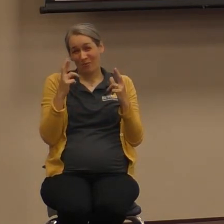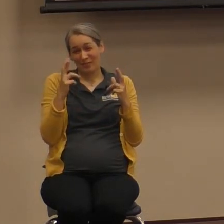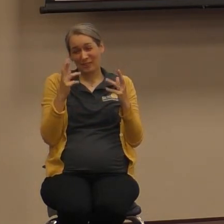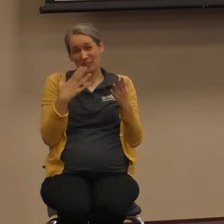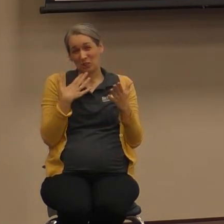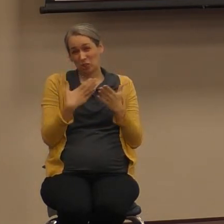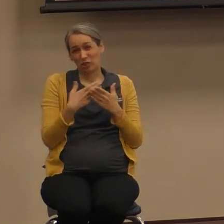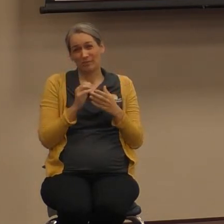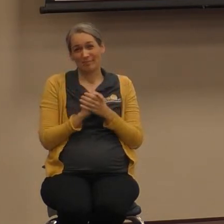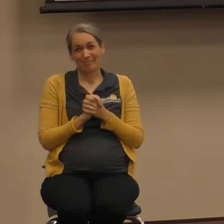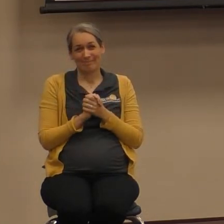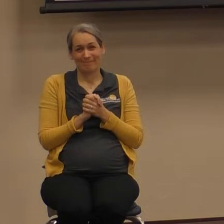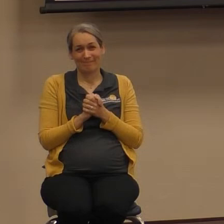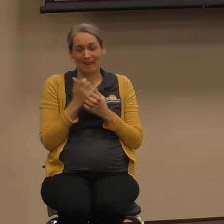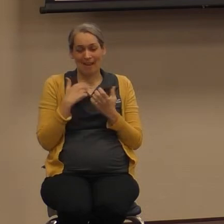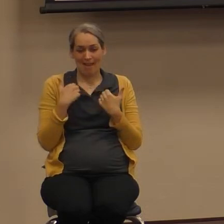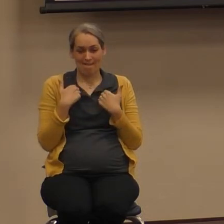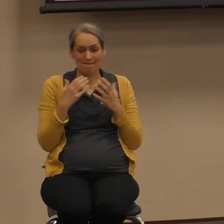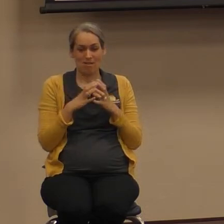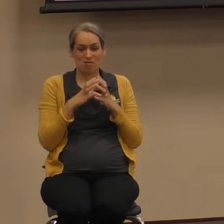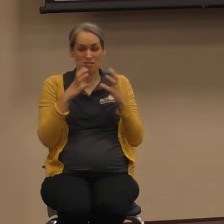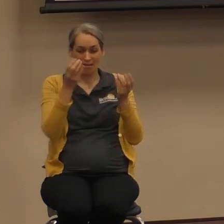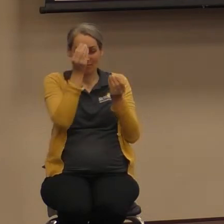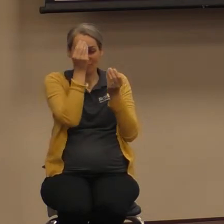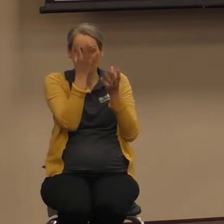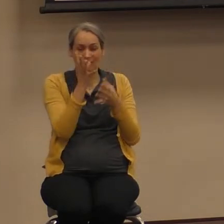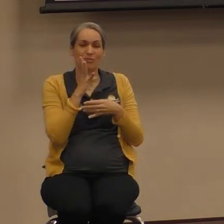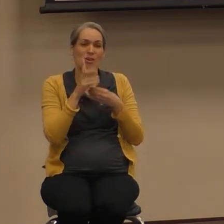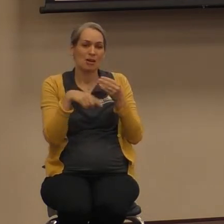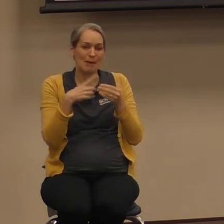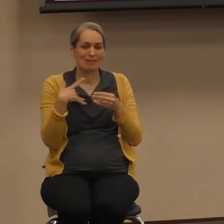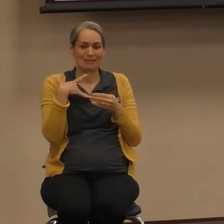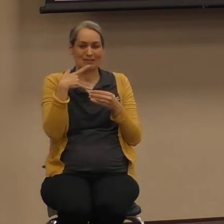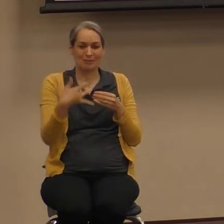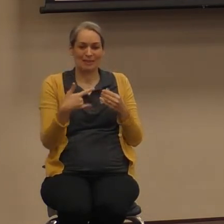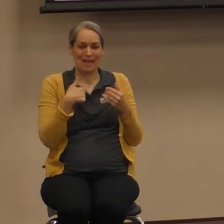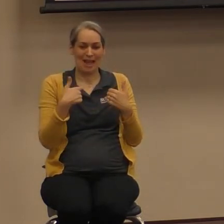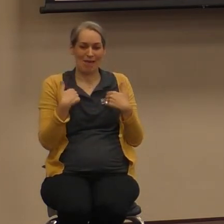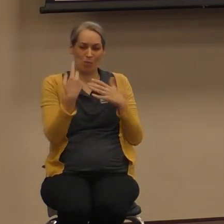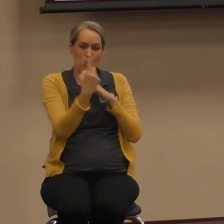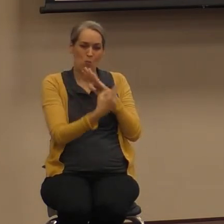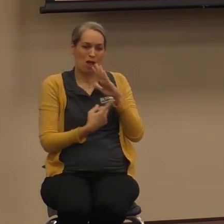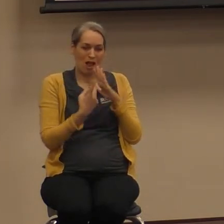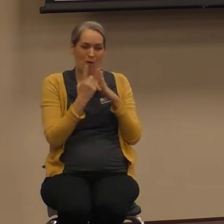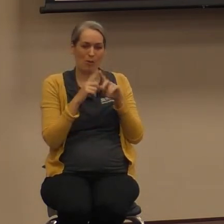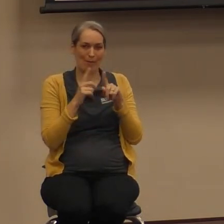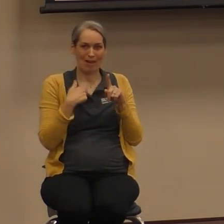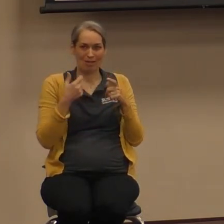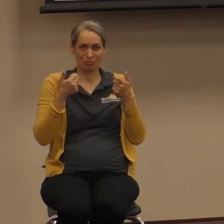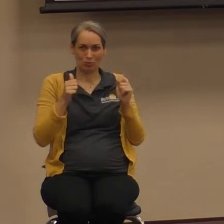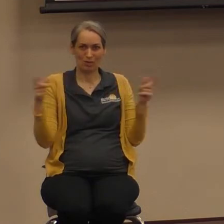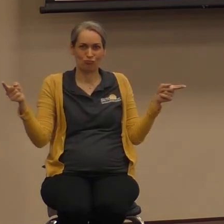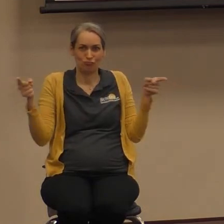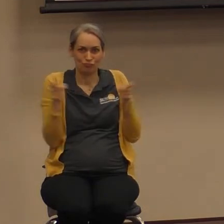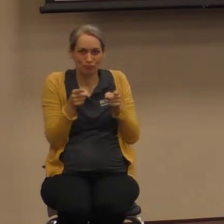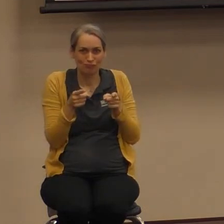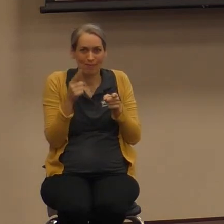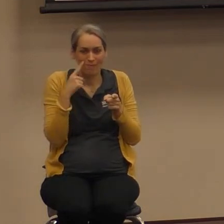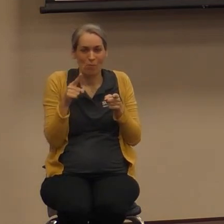But I have a lot to cover. This is usually done in an hour. I have trimmed it down for chapel. So I've cut some